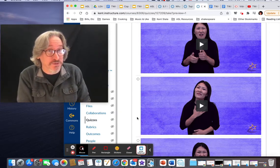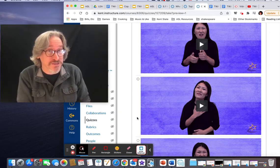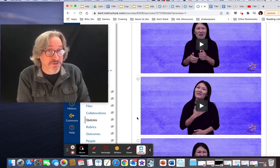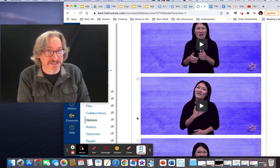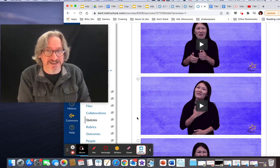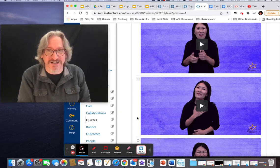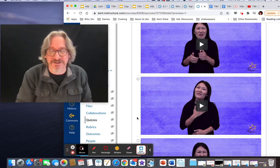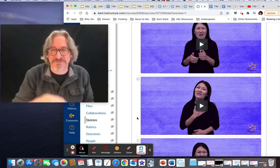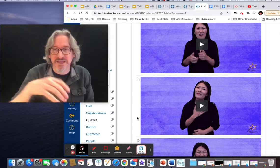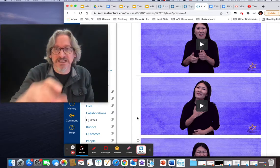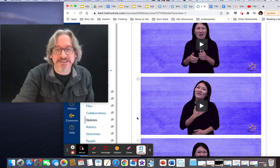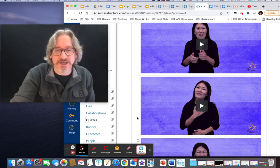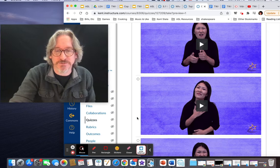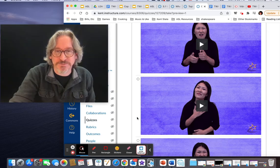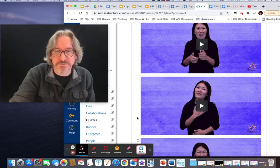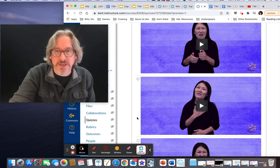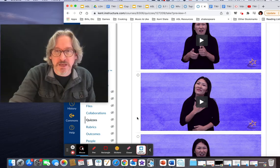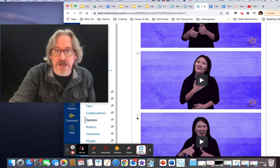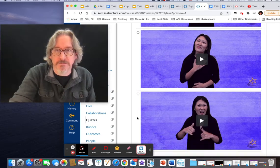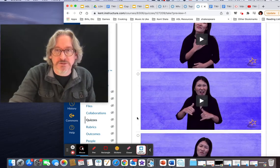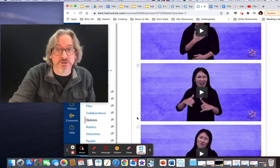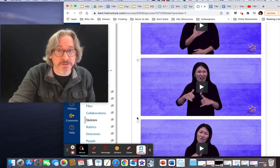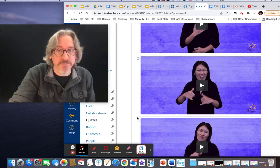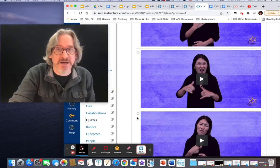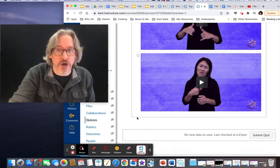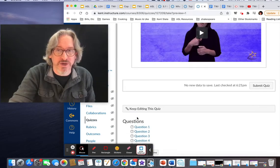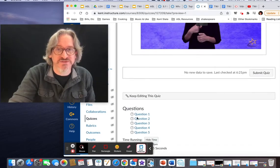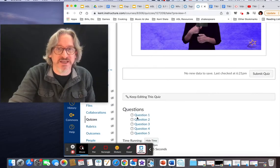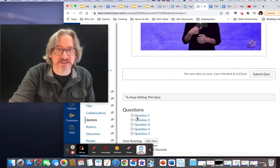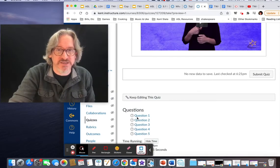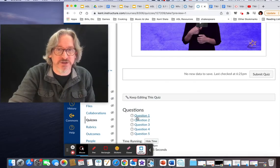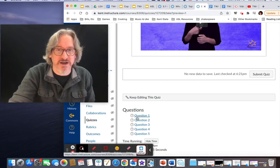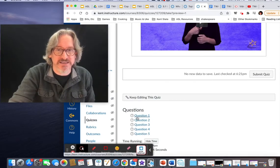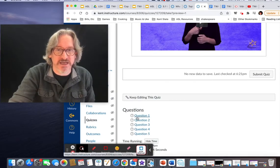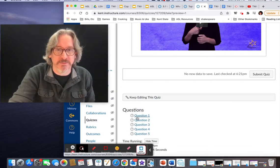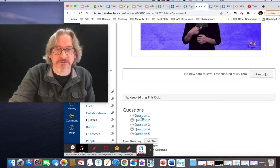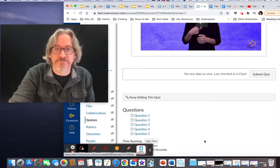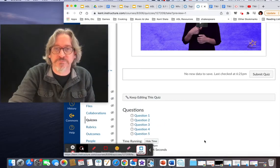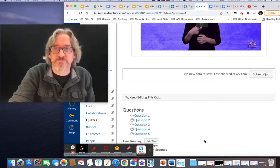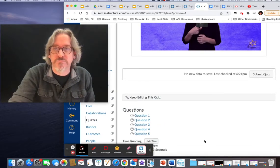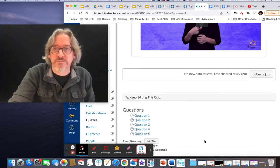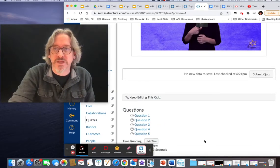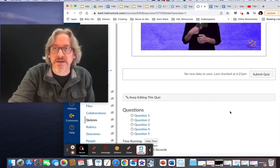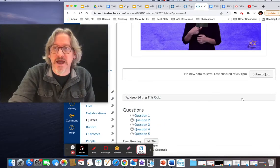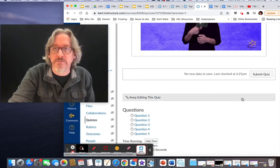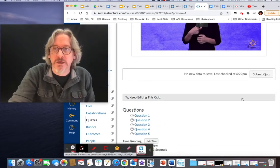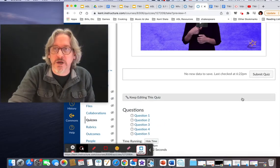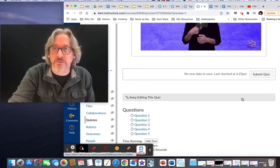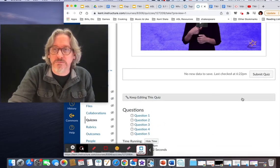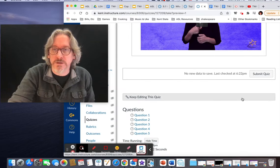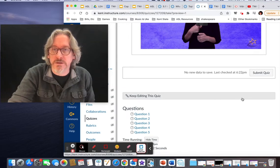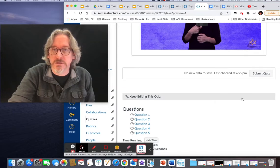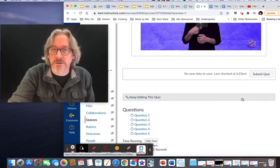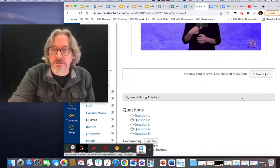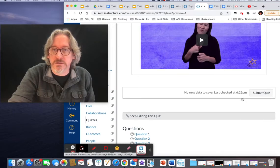answer was the most exciting one. So keep in mind, OSV, that's what they're asking about. Now,